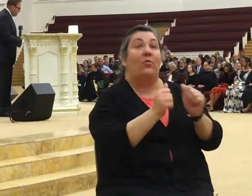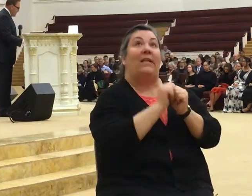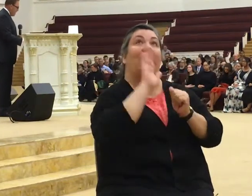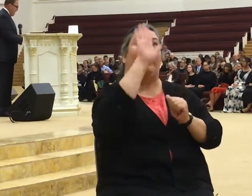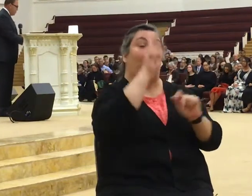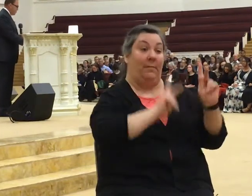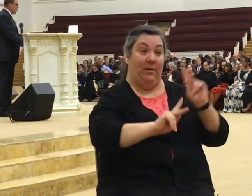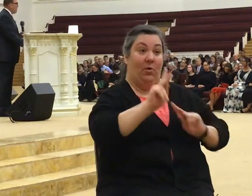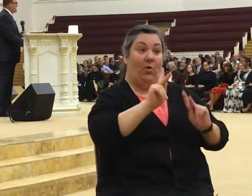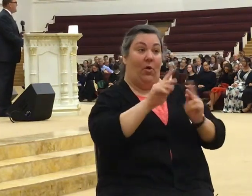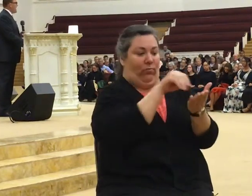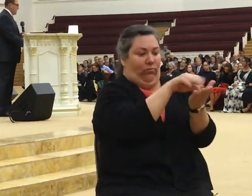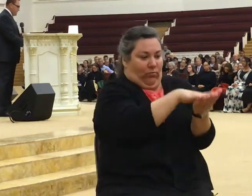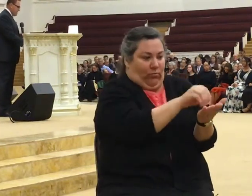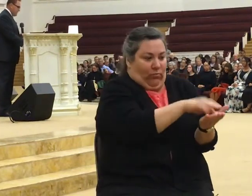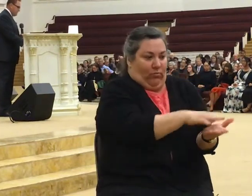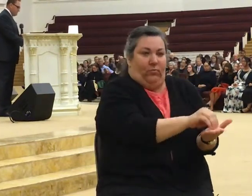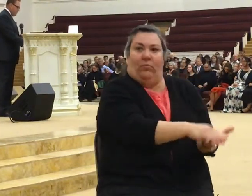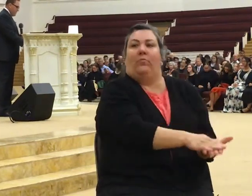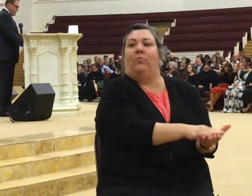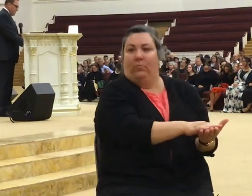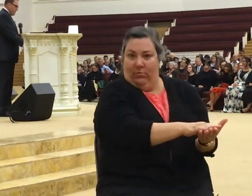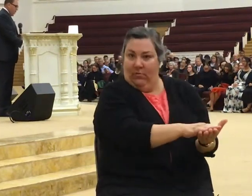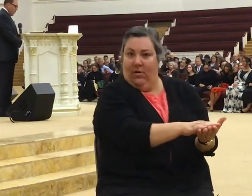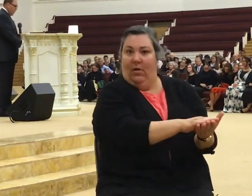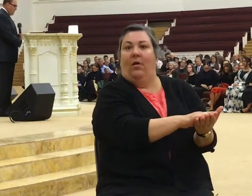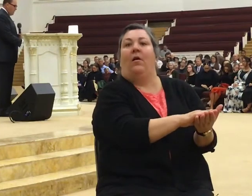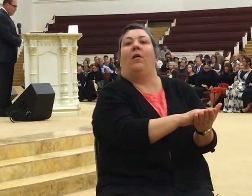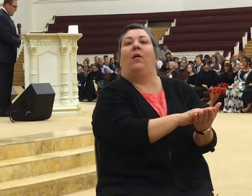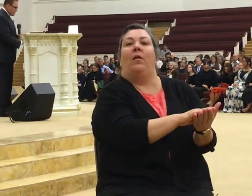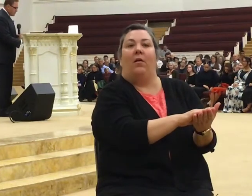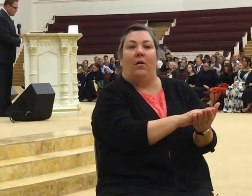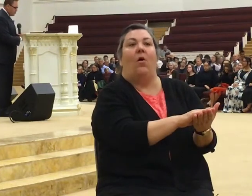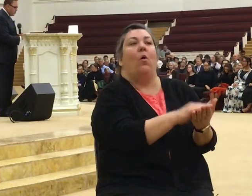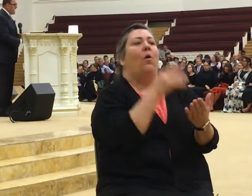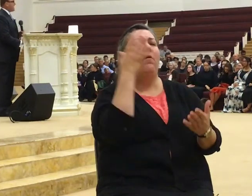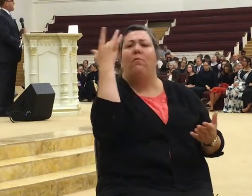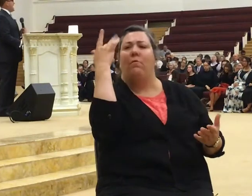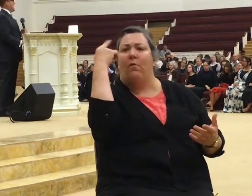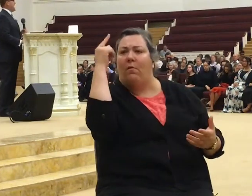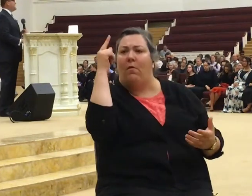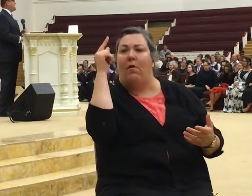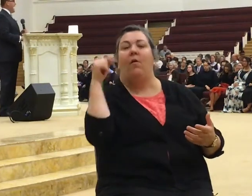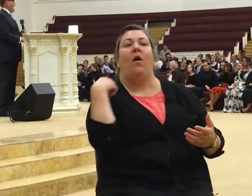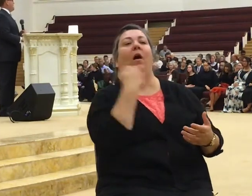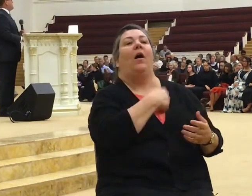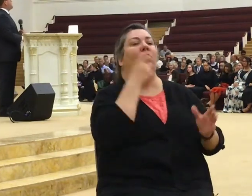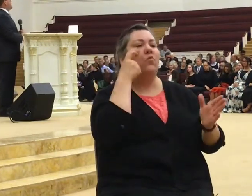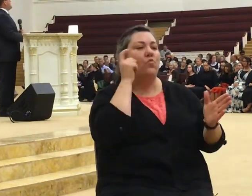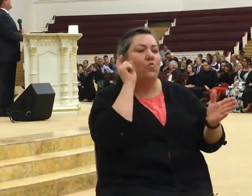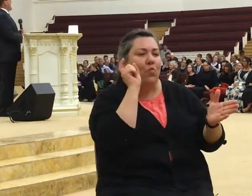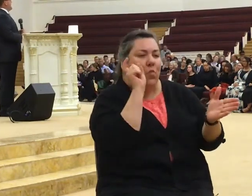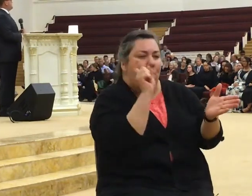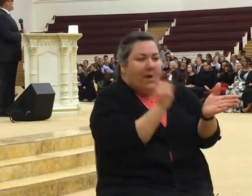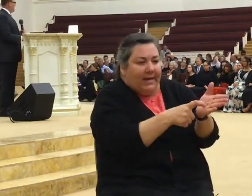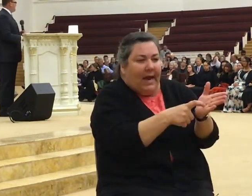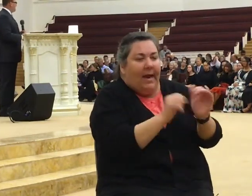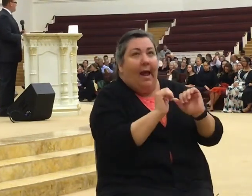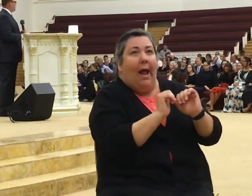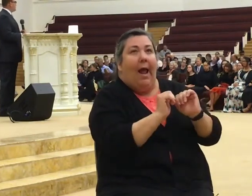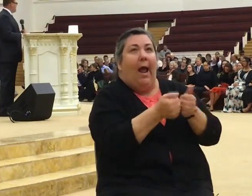people are recorded and documented for us to recognize how